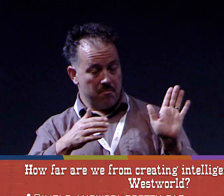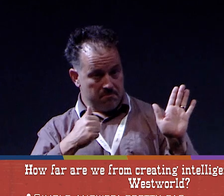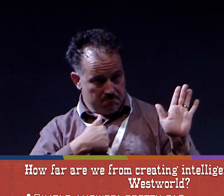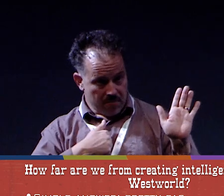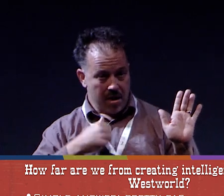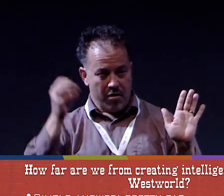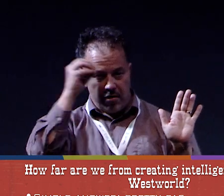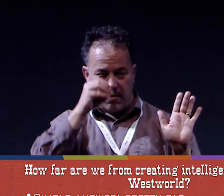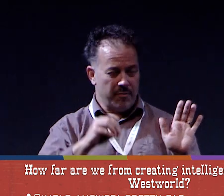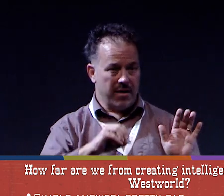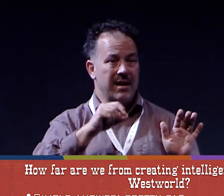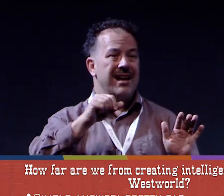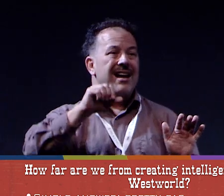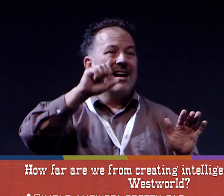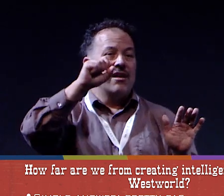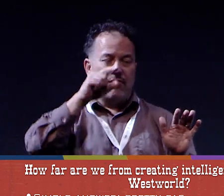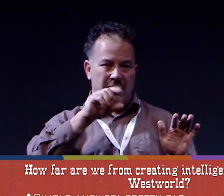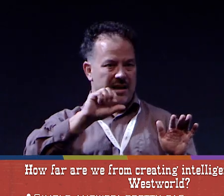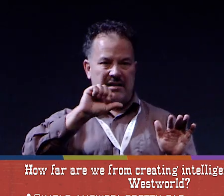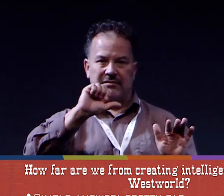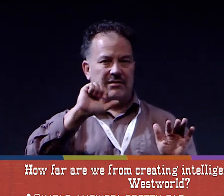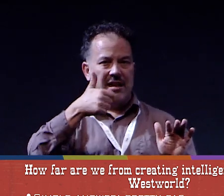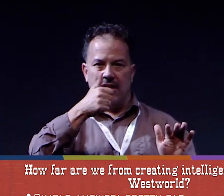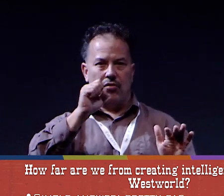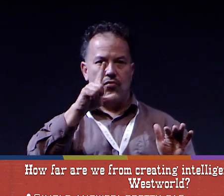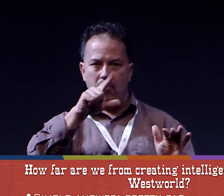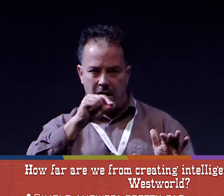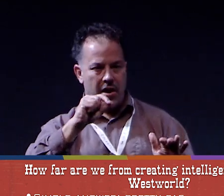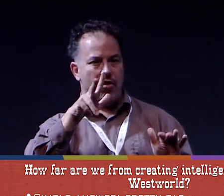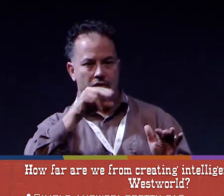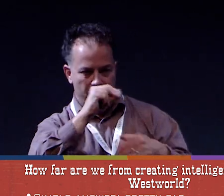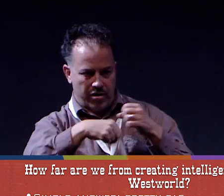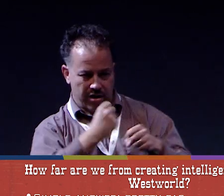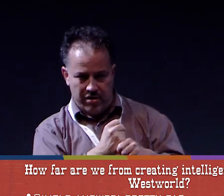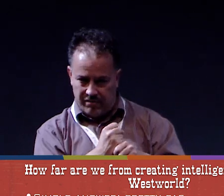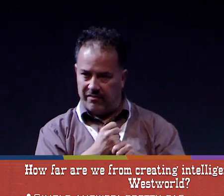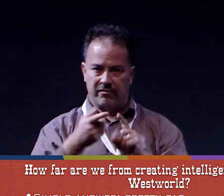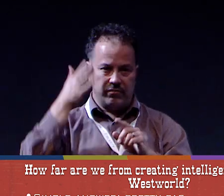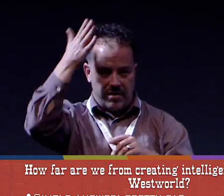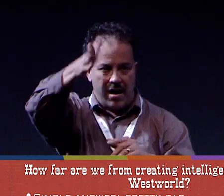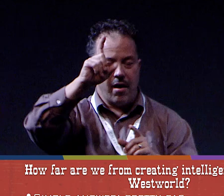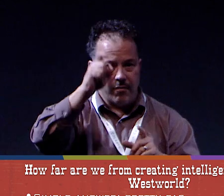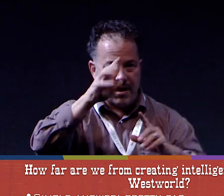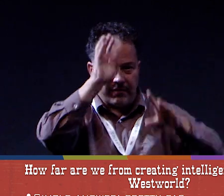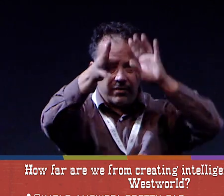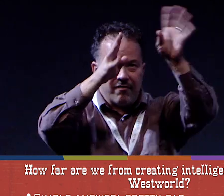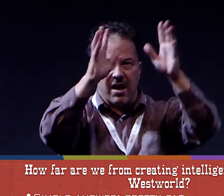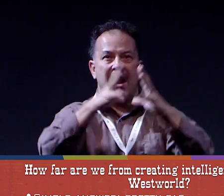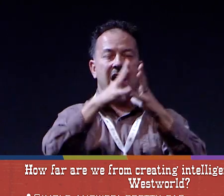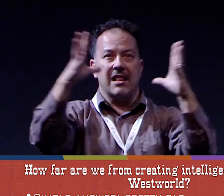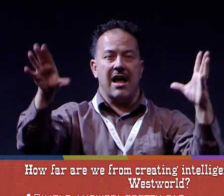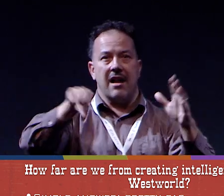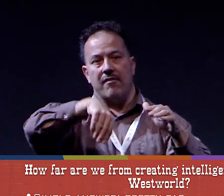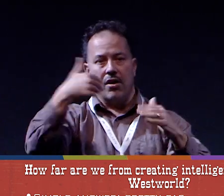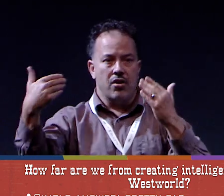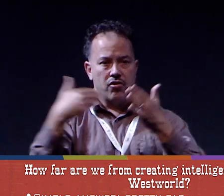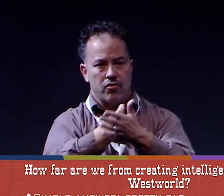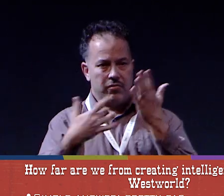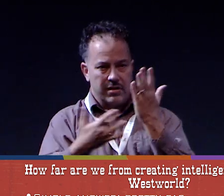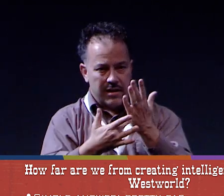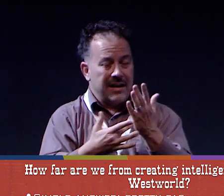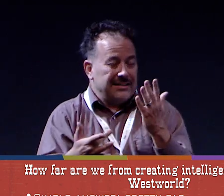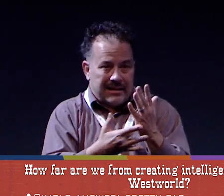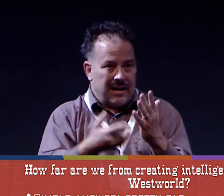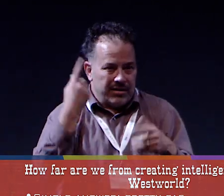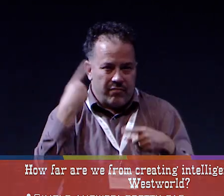still decades away, not centuries, but decades away, and we're going to have to invent a whole bunch of additional technologies, technologies we can only barely